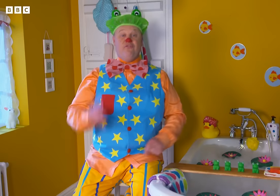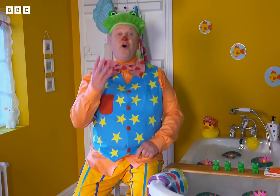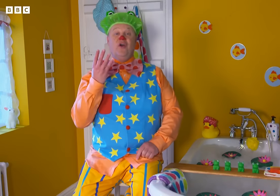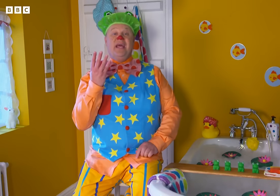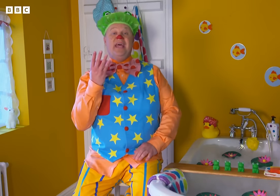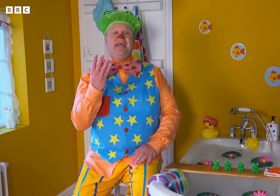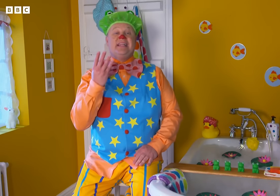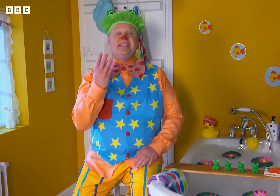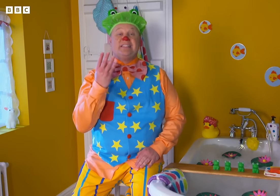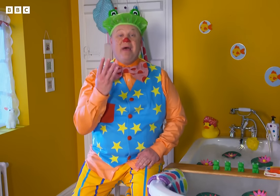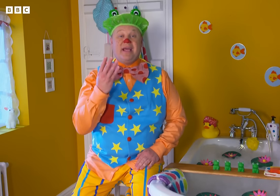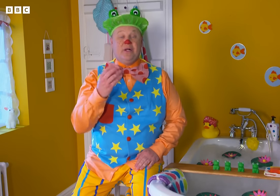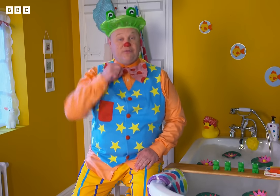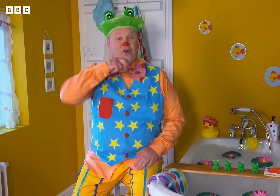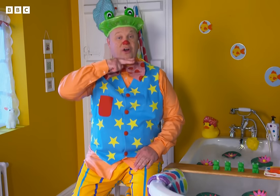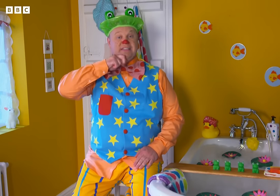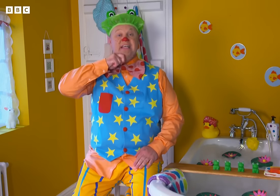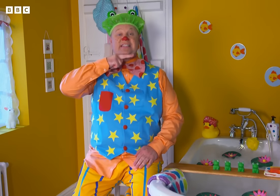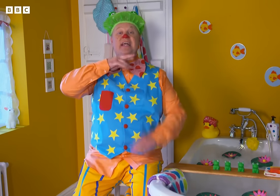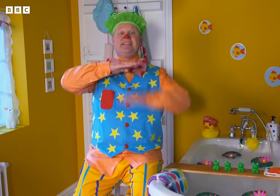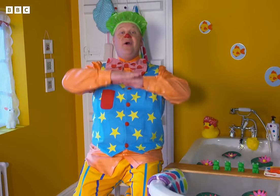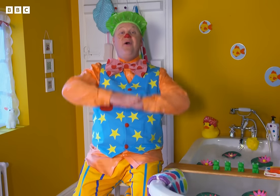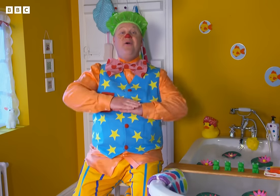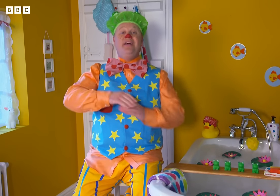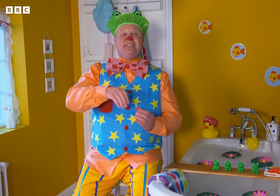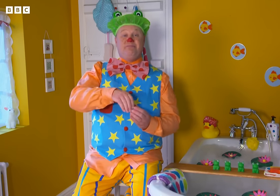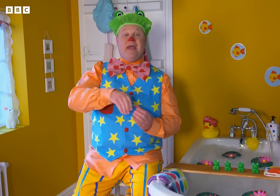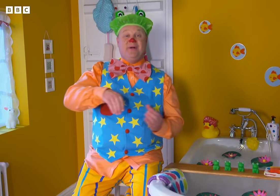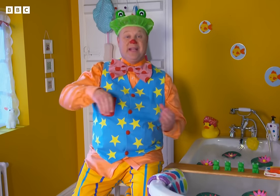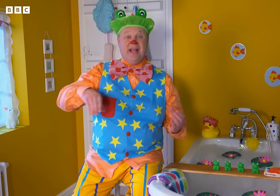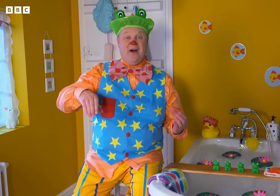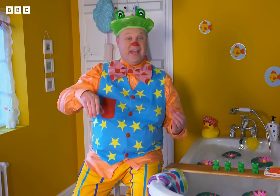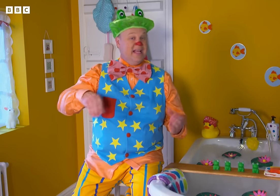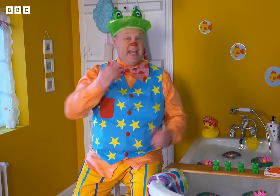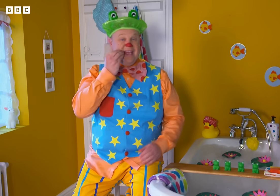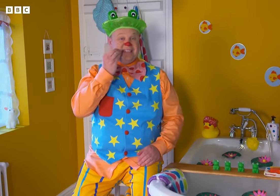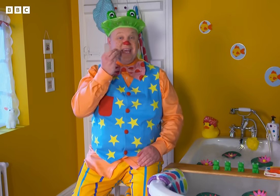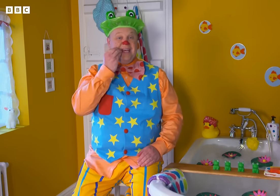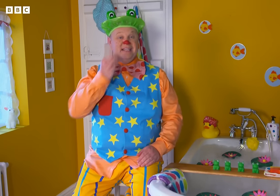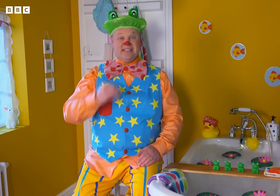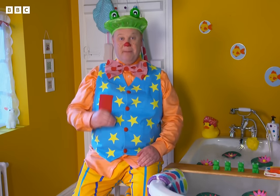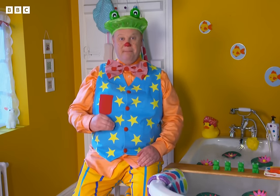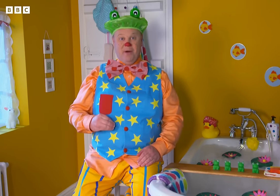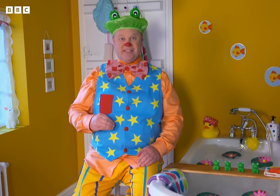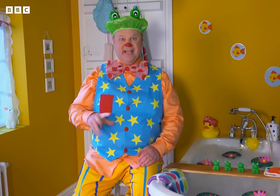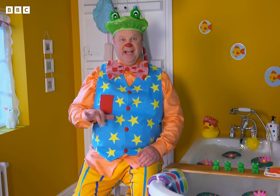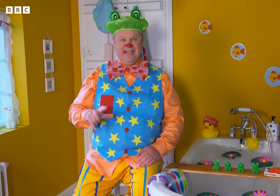One, two, three, four. Four little speckled frogs sat on a speckled log, eating some most